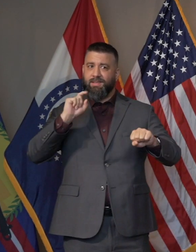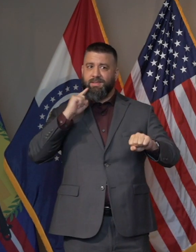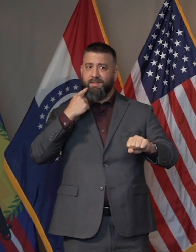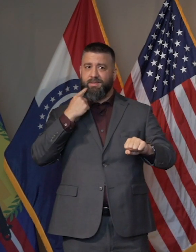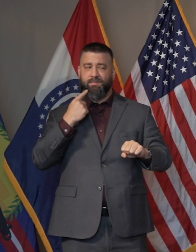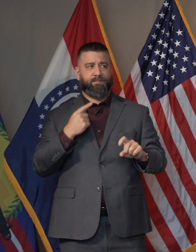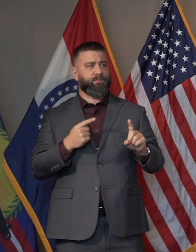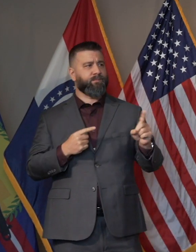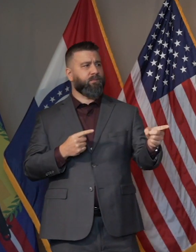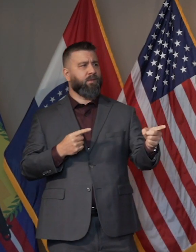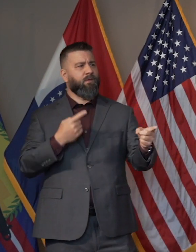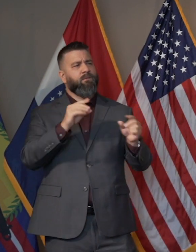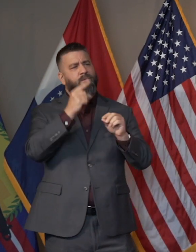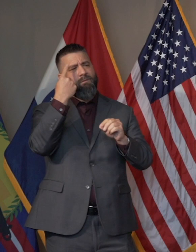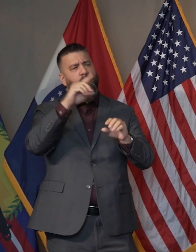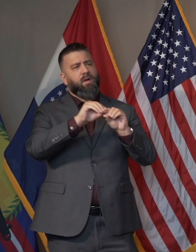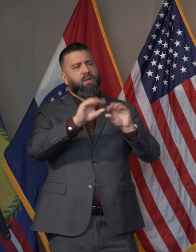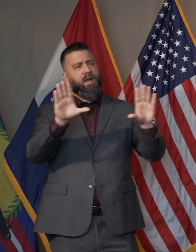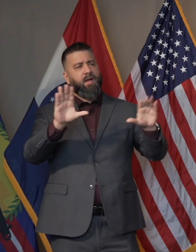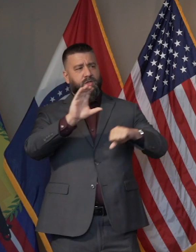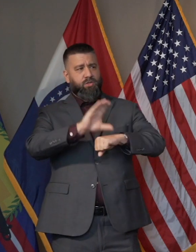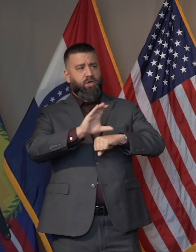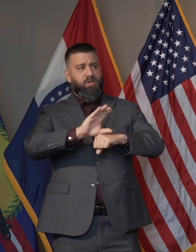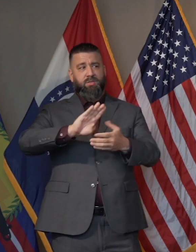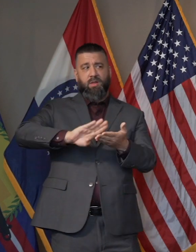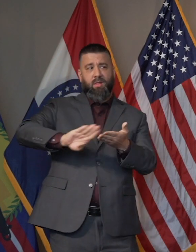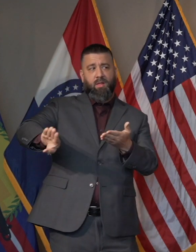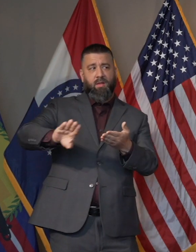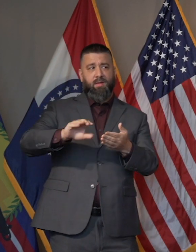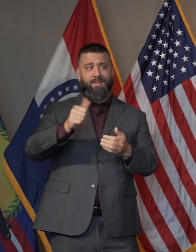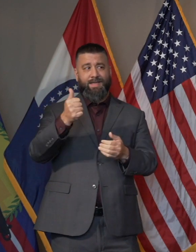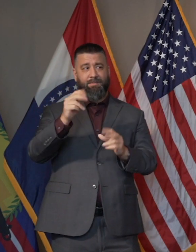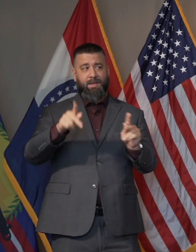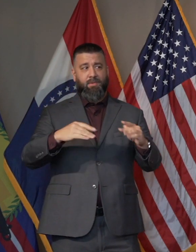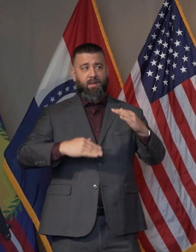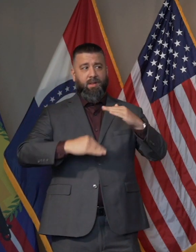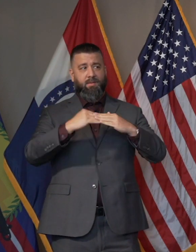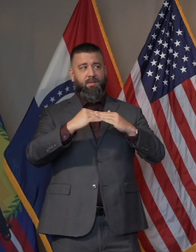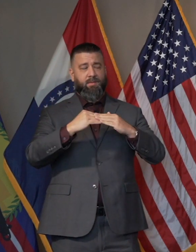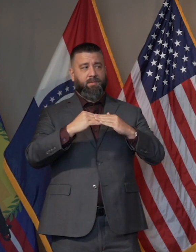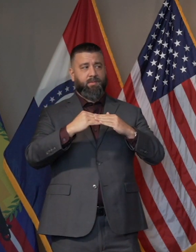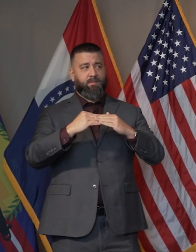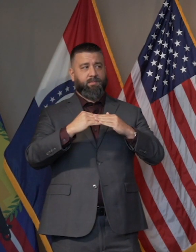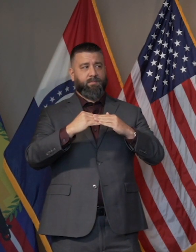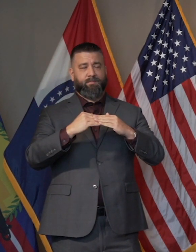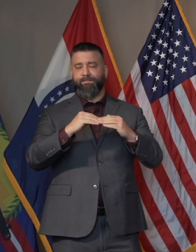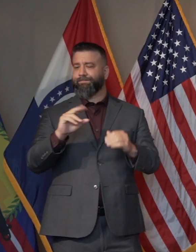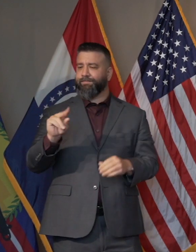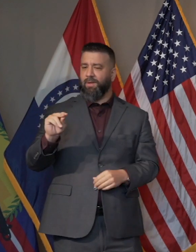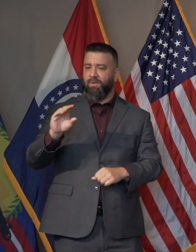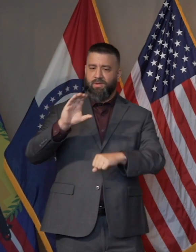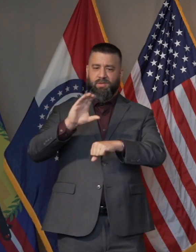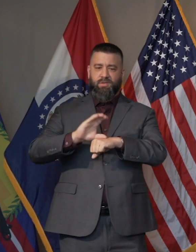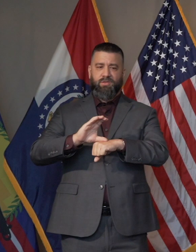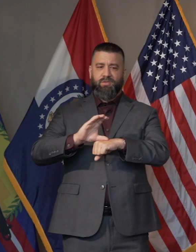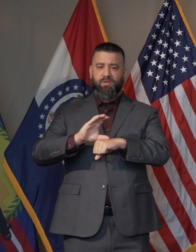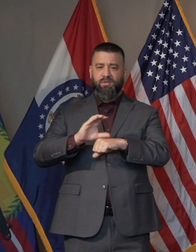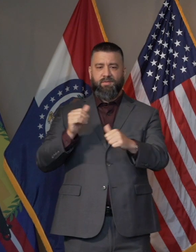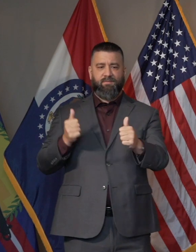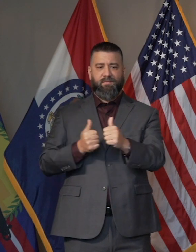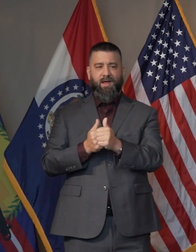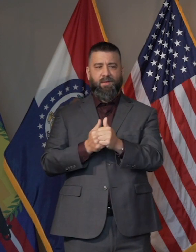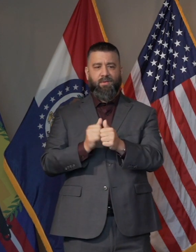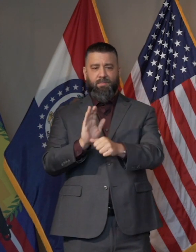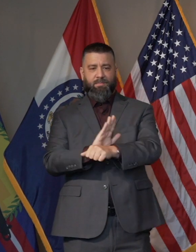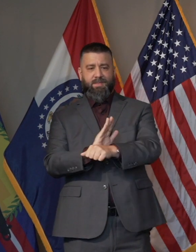are churches excluded from this 10-person limit of 25%? Now, churches would follow have always followed under the business capacity